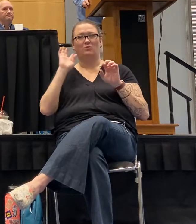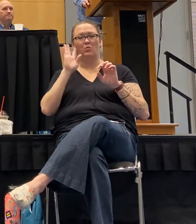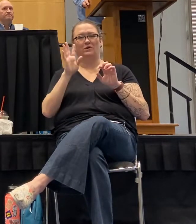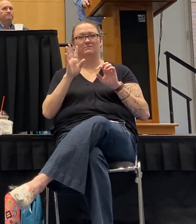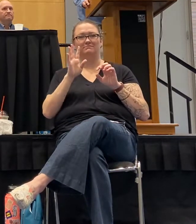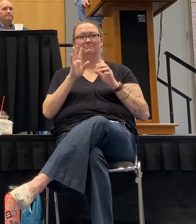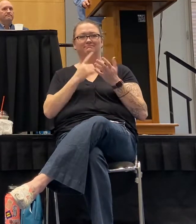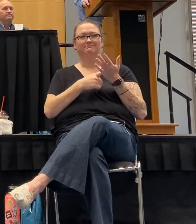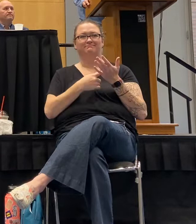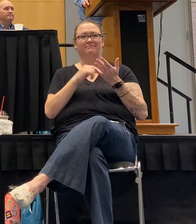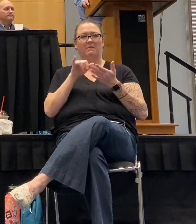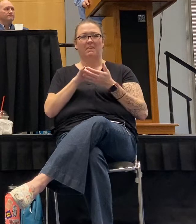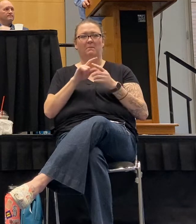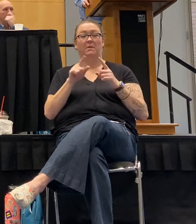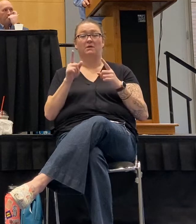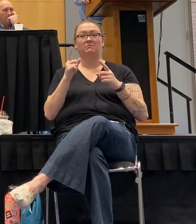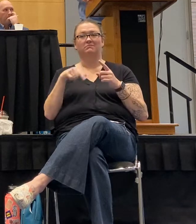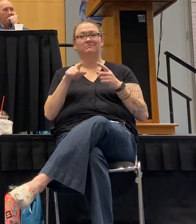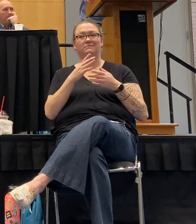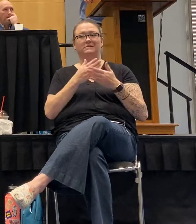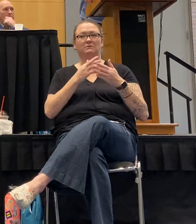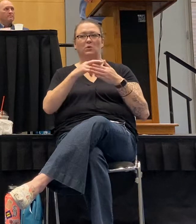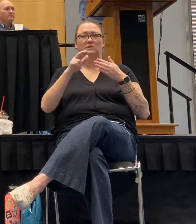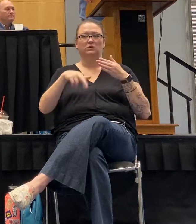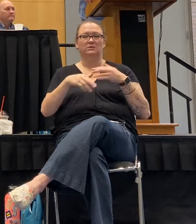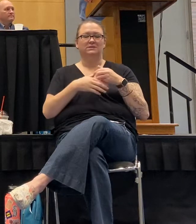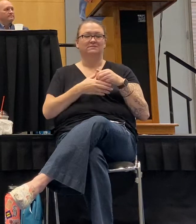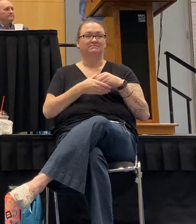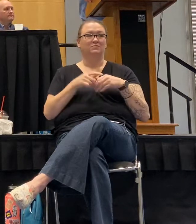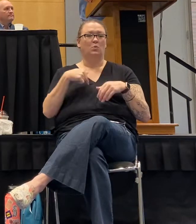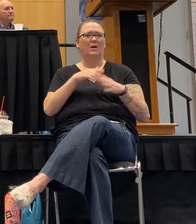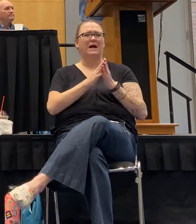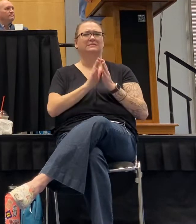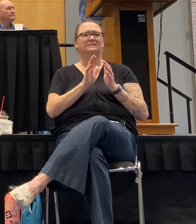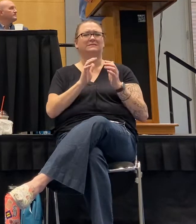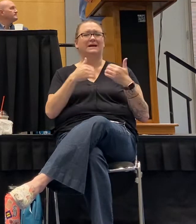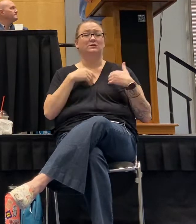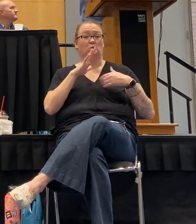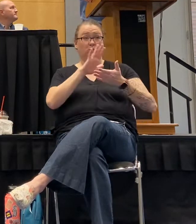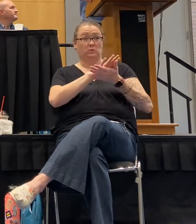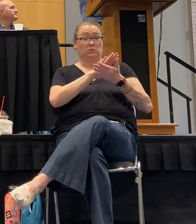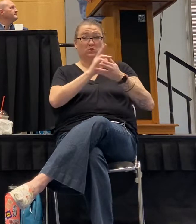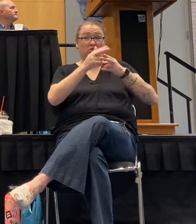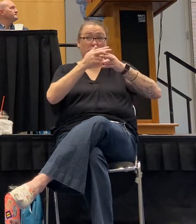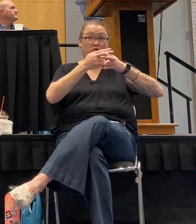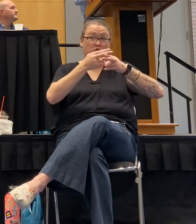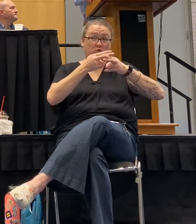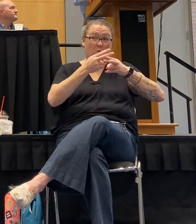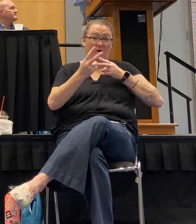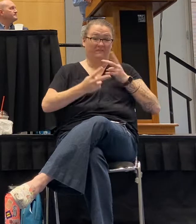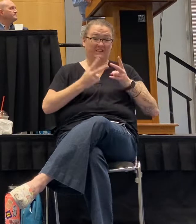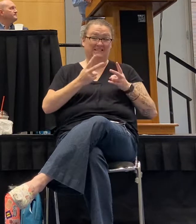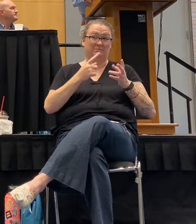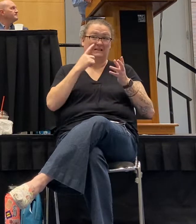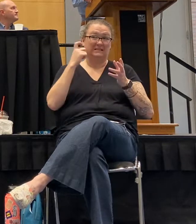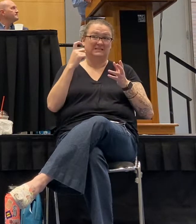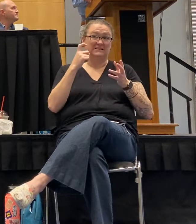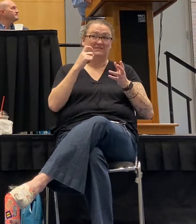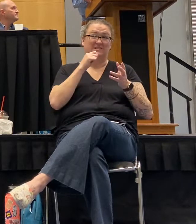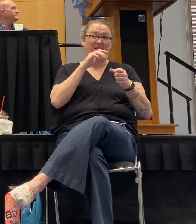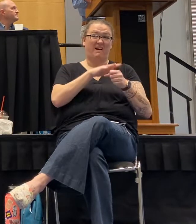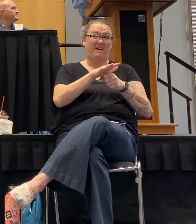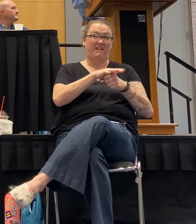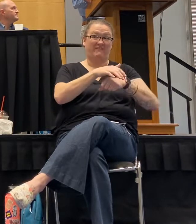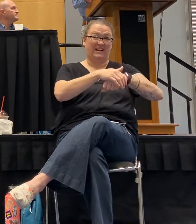that. But those are the results there. We asked, has your institution shortened an exchange visit due to insufficient